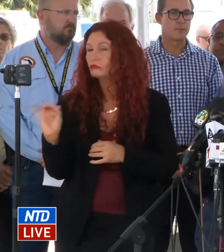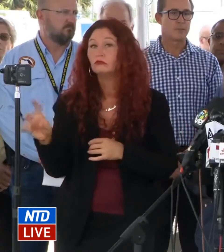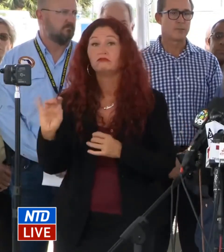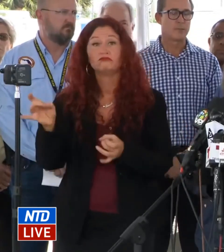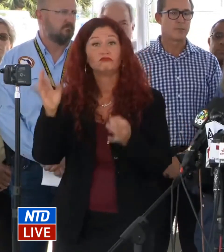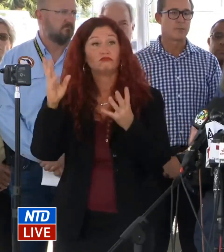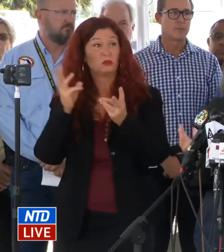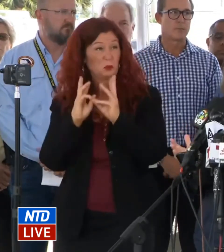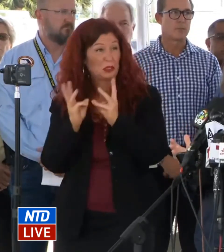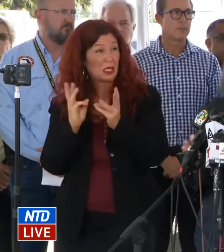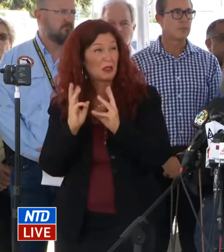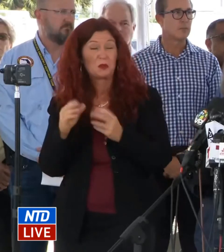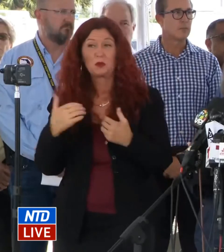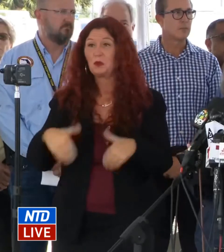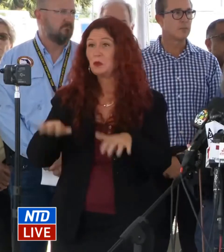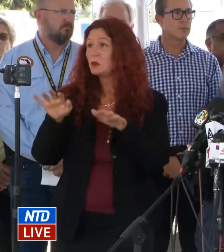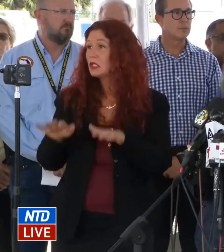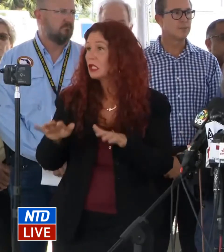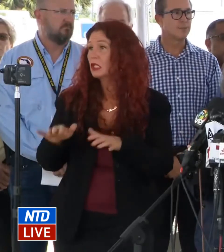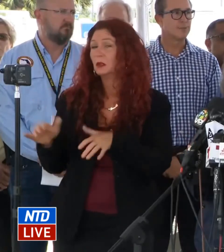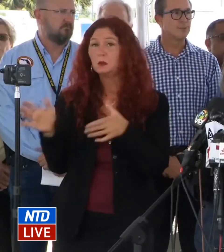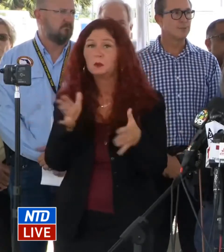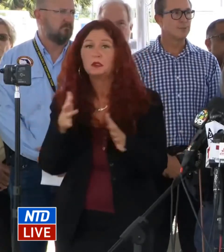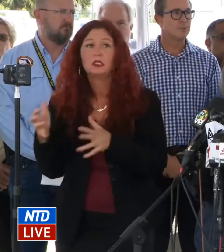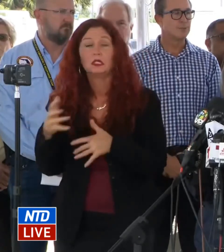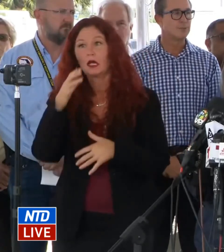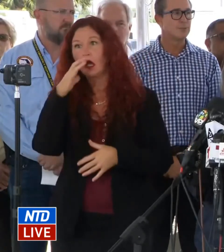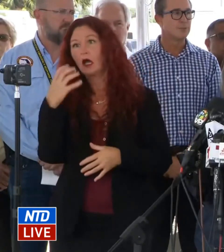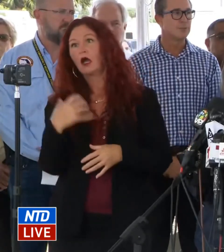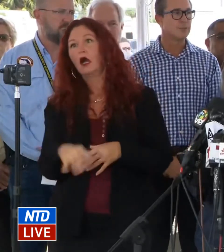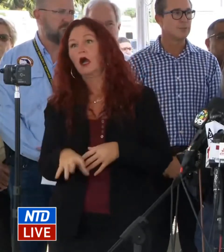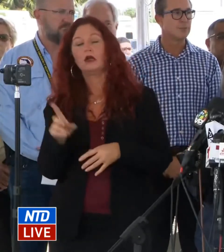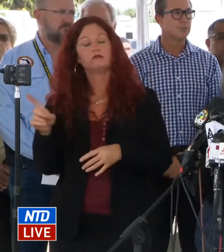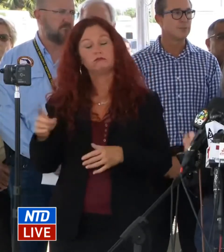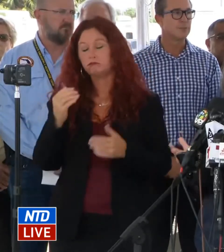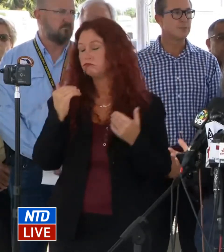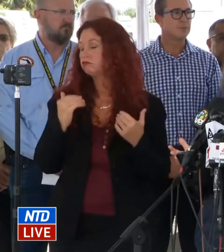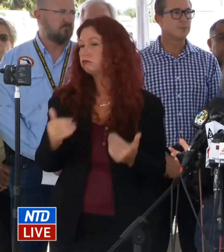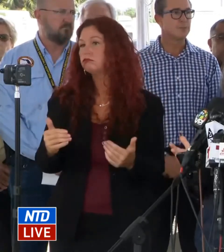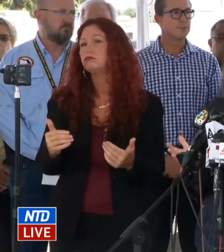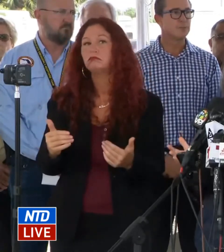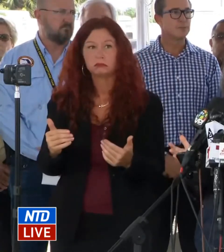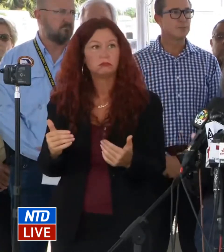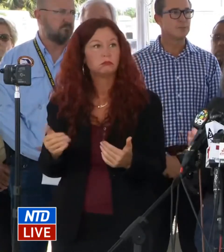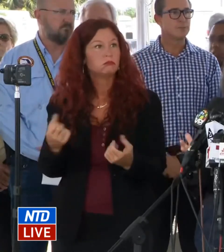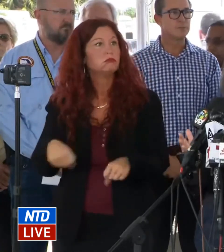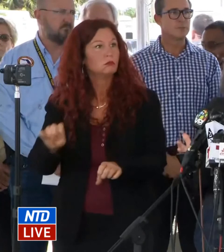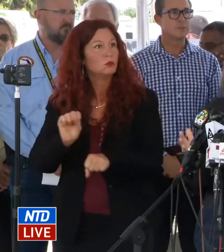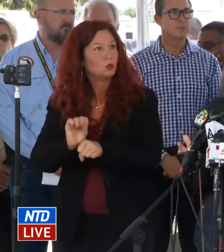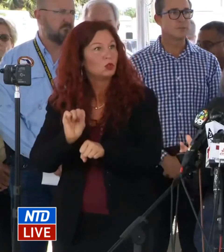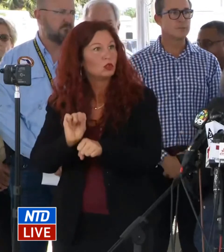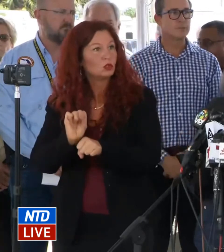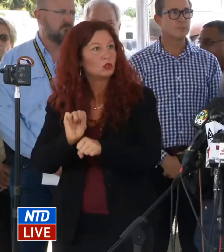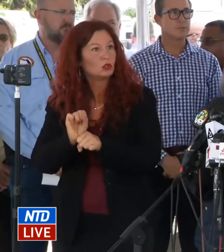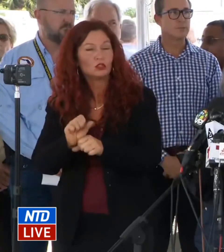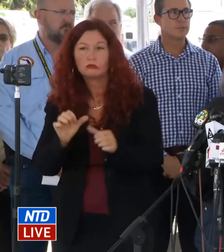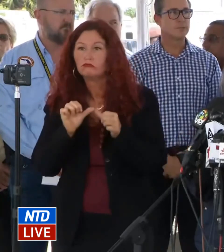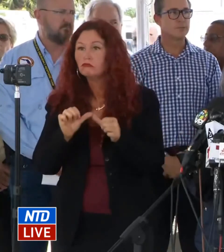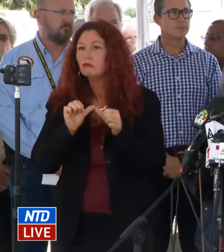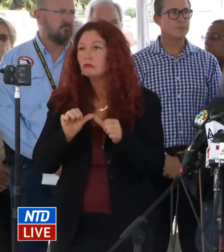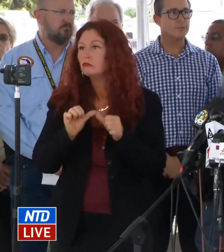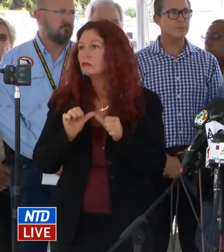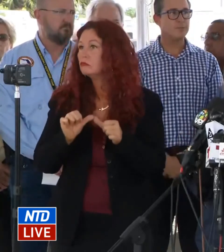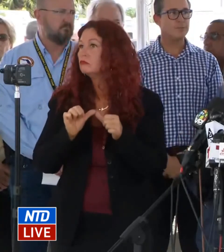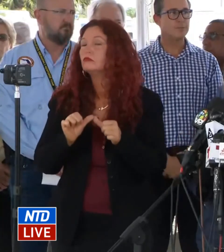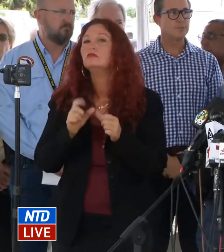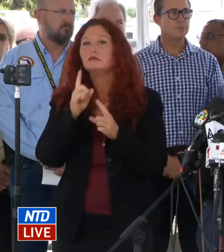weather. They're working as hard as they ever have, but they are able to make headway even in the face of all